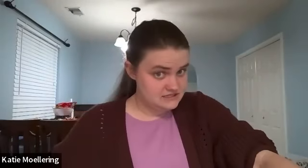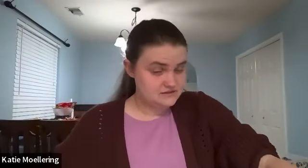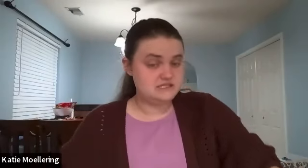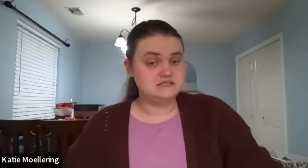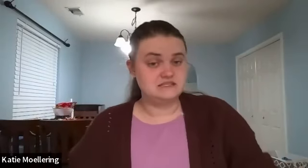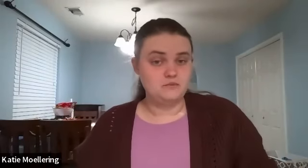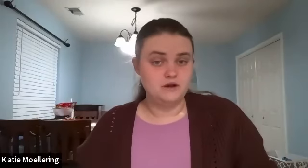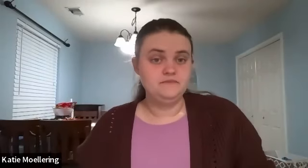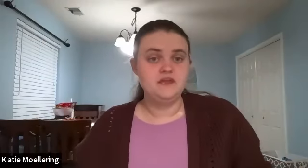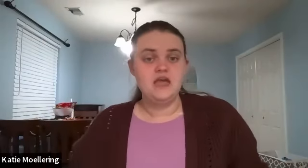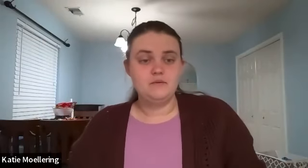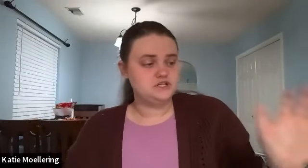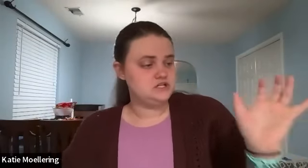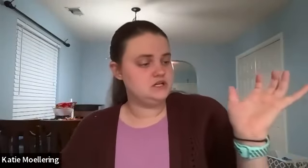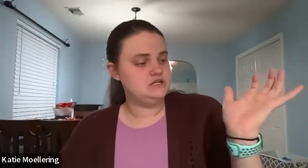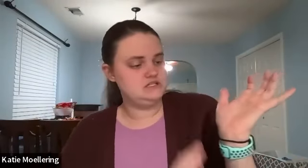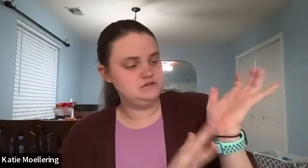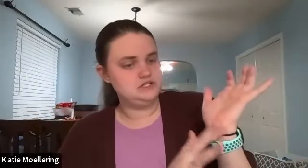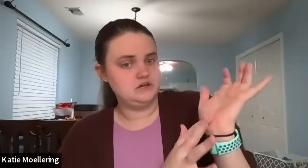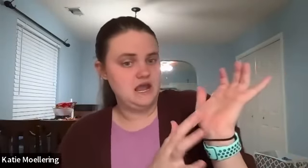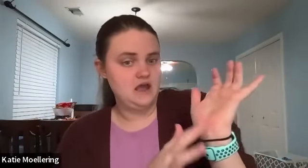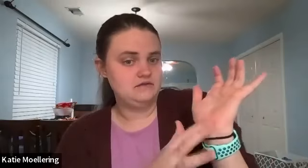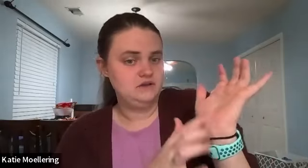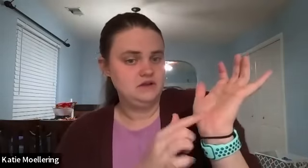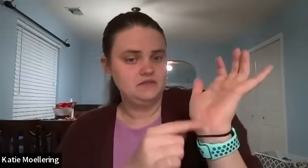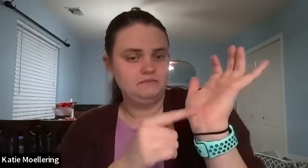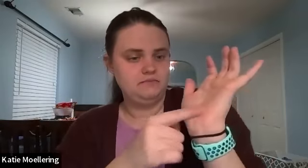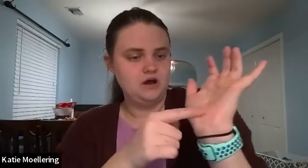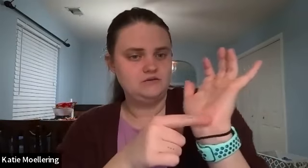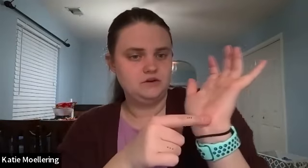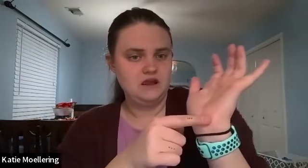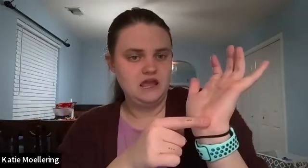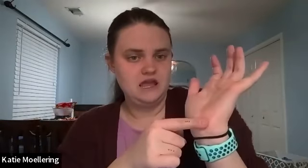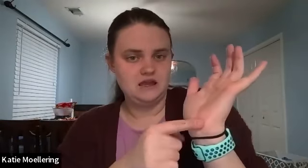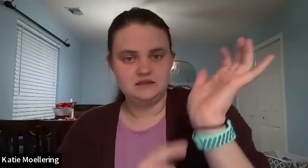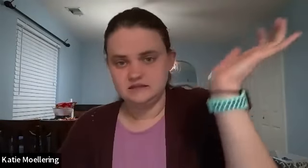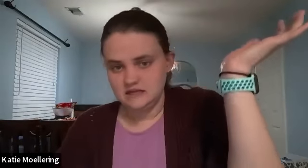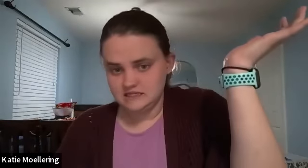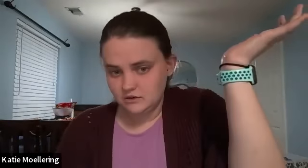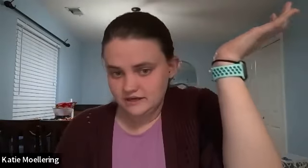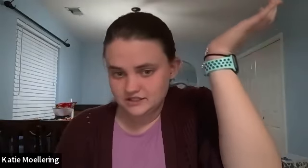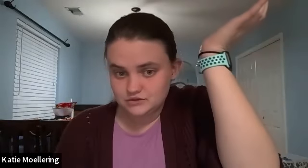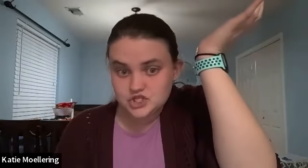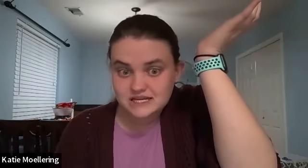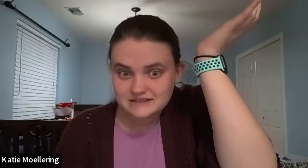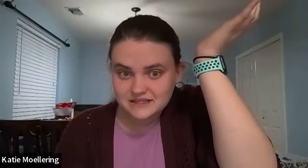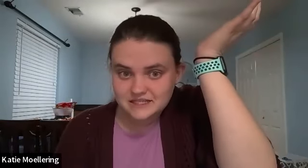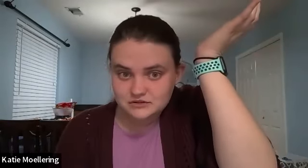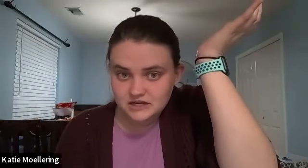cabbage/lettuce, because that's the same one. And what you're going to do is you're going to have the bottom of your hand is going to gently, do not